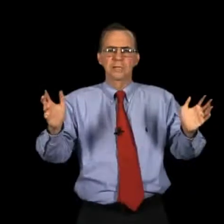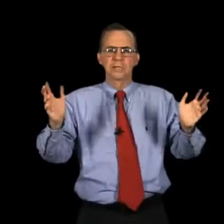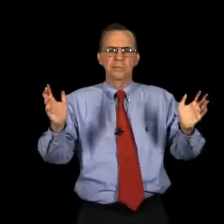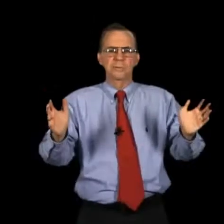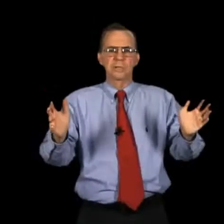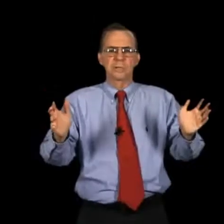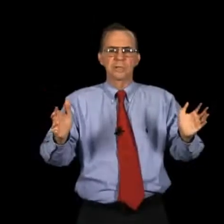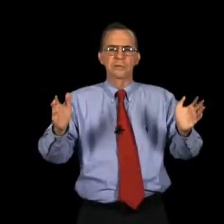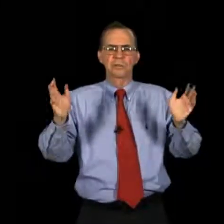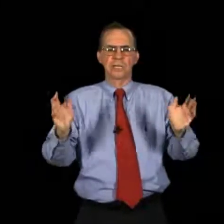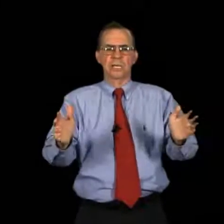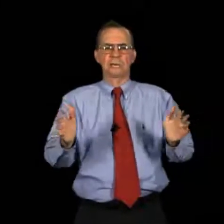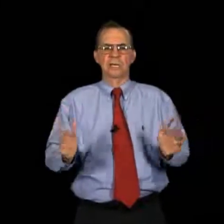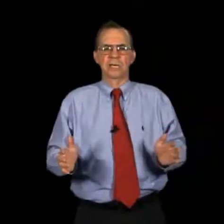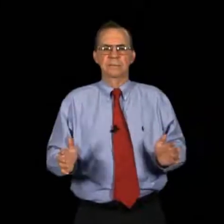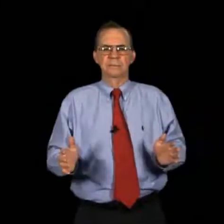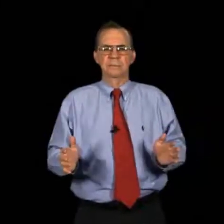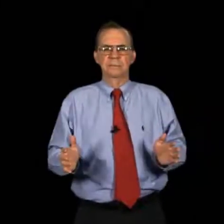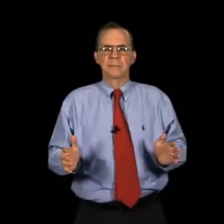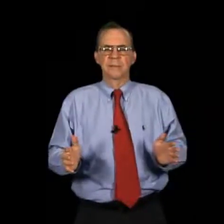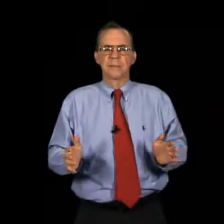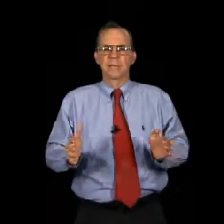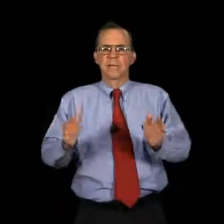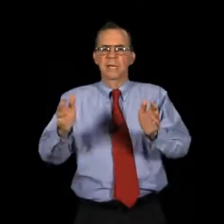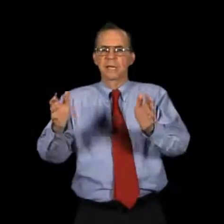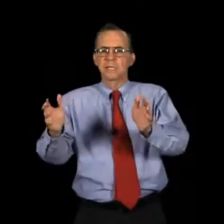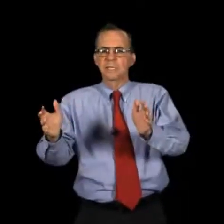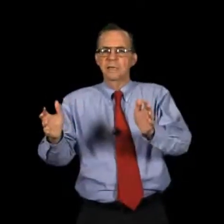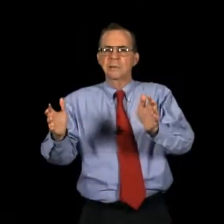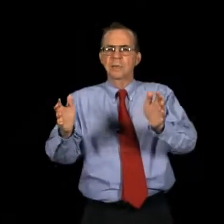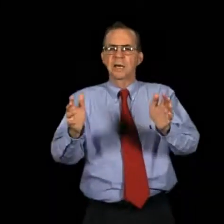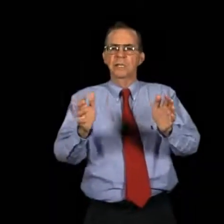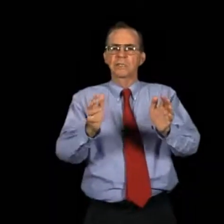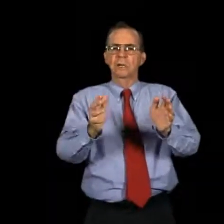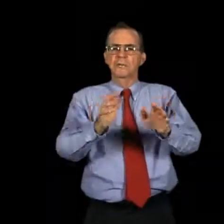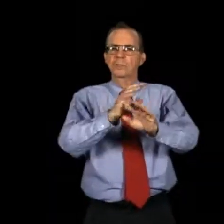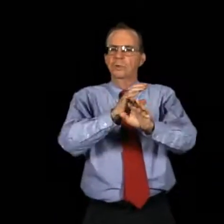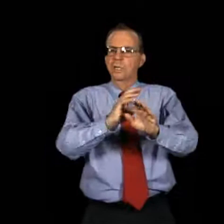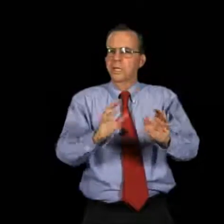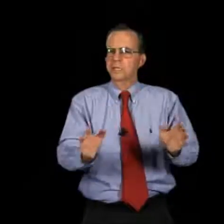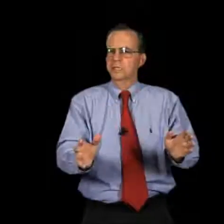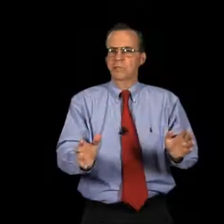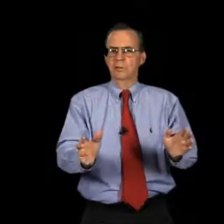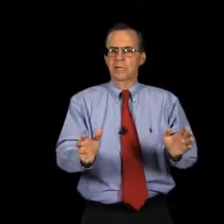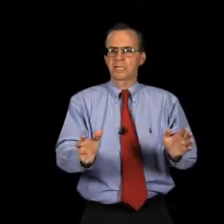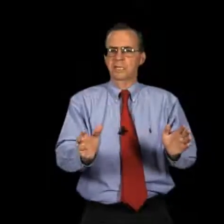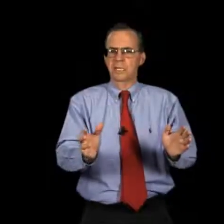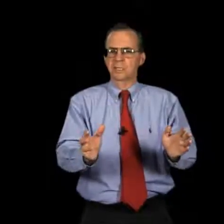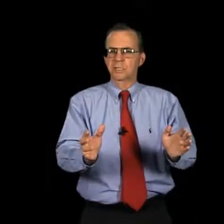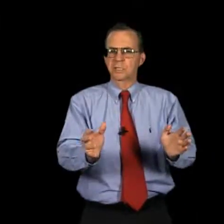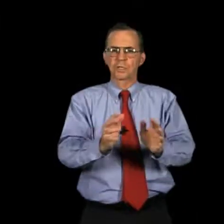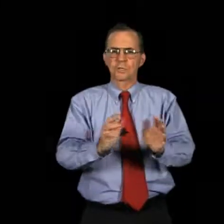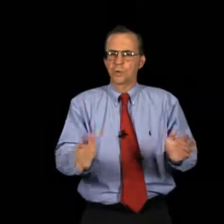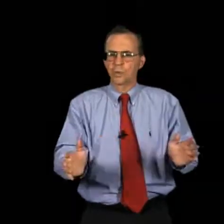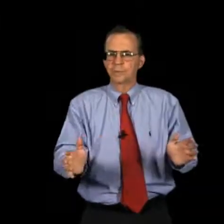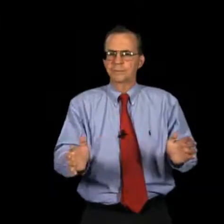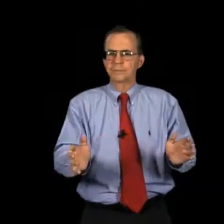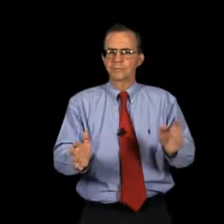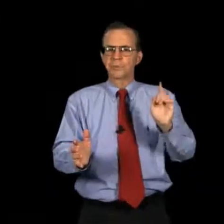it's going to be the winner, you stay in the hand. Anytime the pot is offering you less than your odds against, you fold.